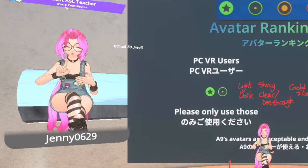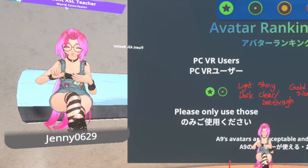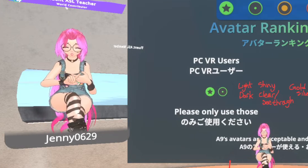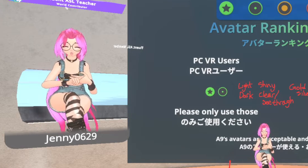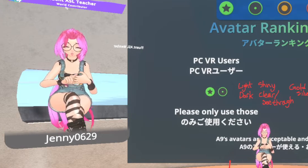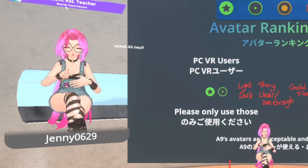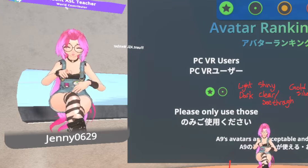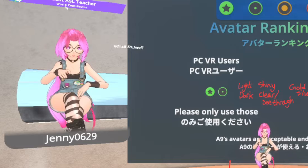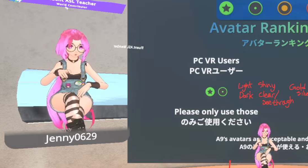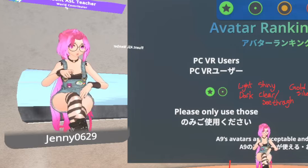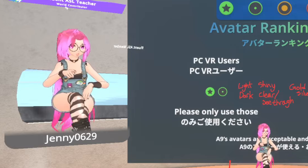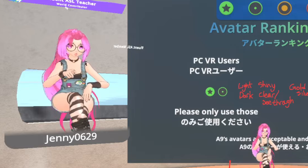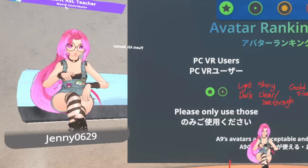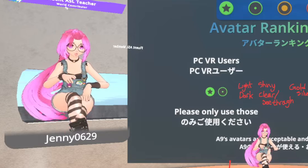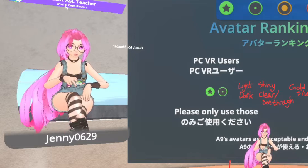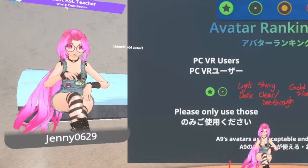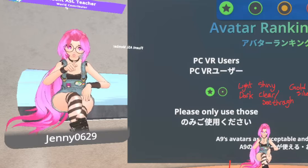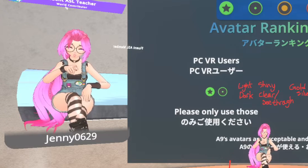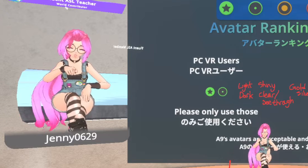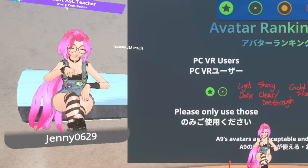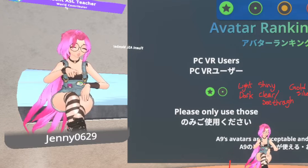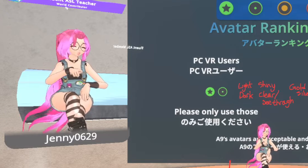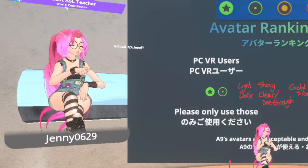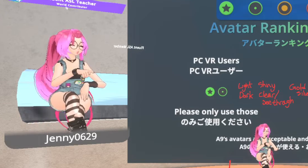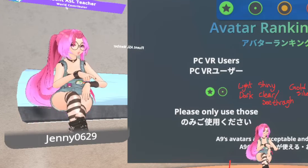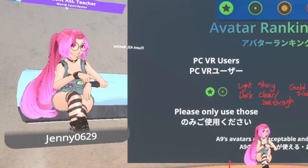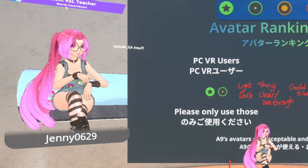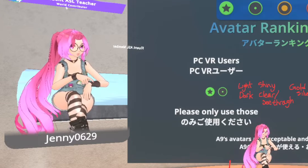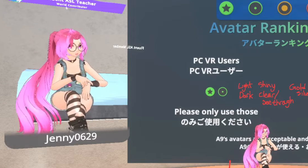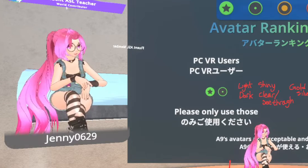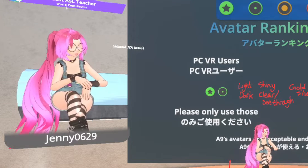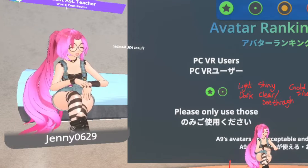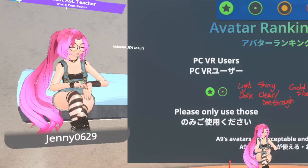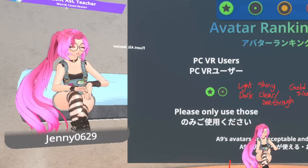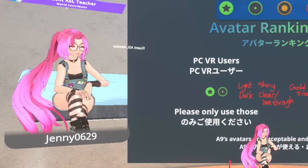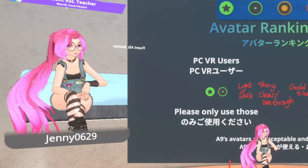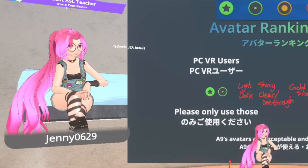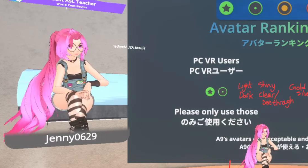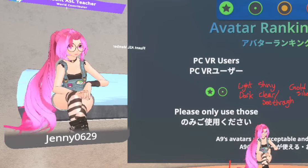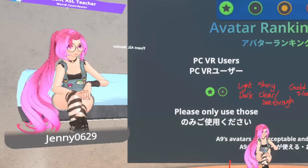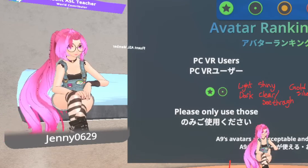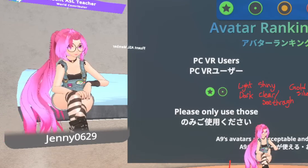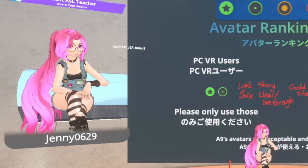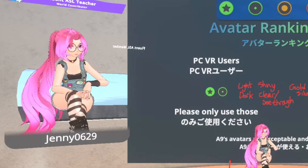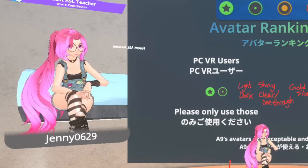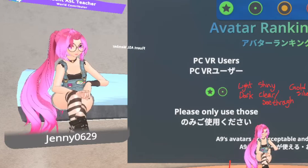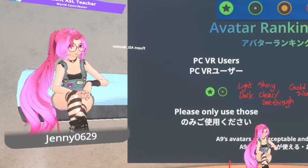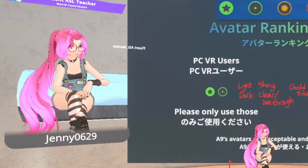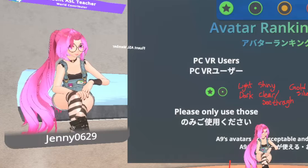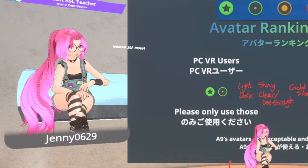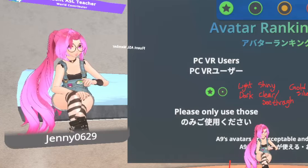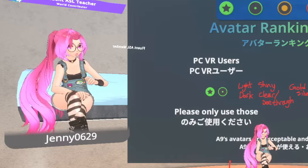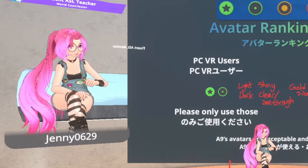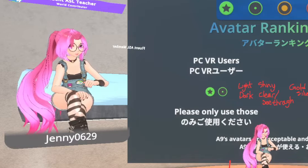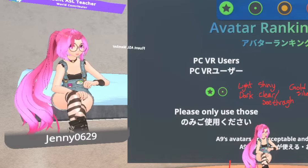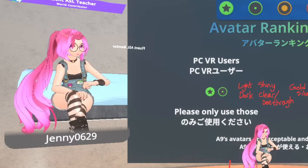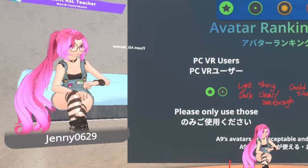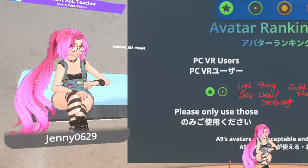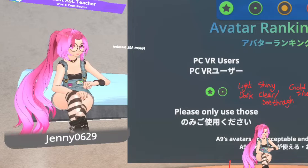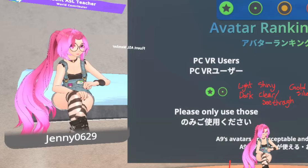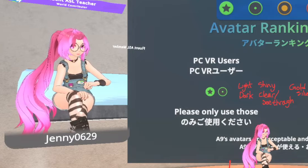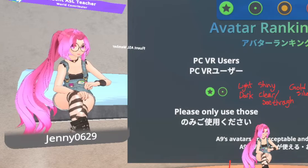good point for next week. You're like ahead of the game. Yeah, Yum Yum? Did you also have a